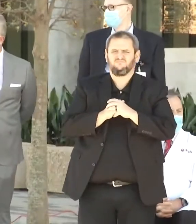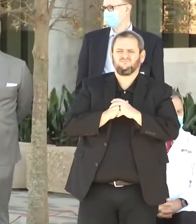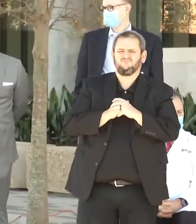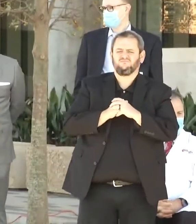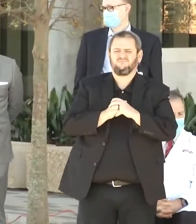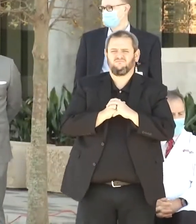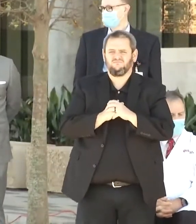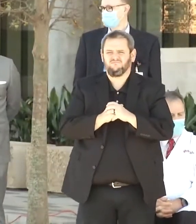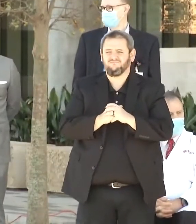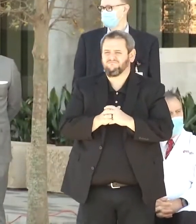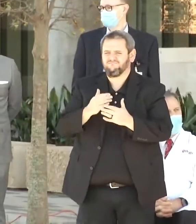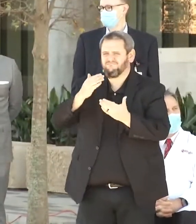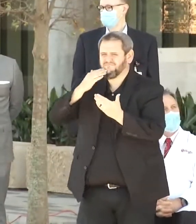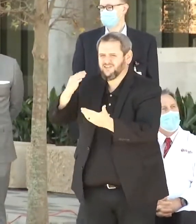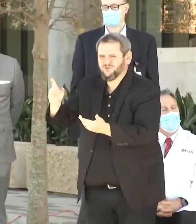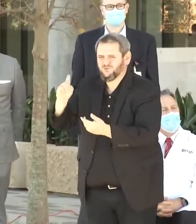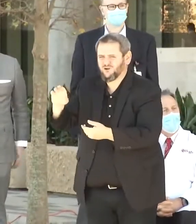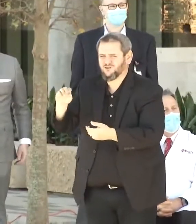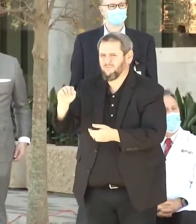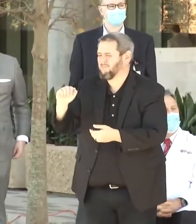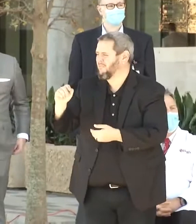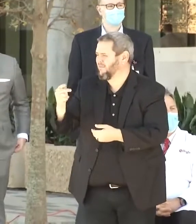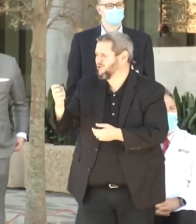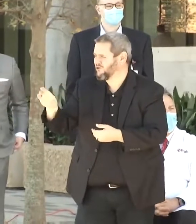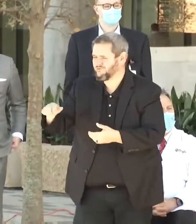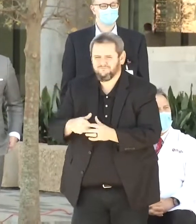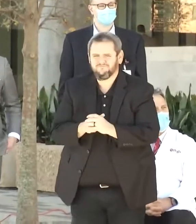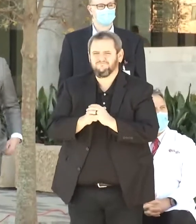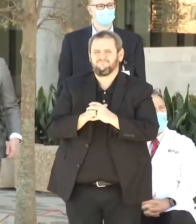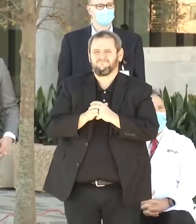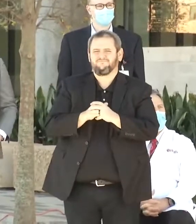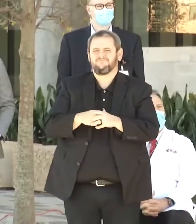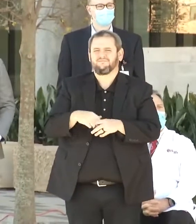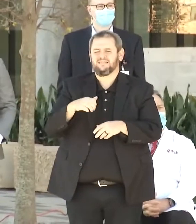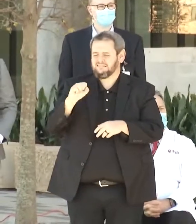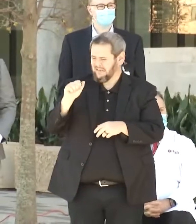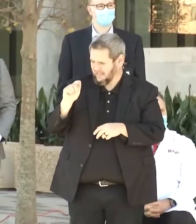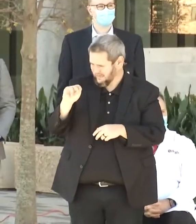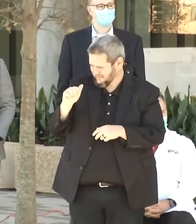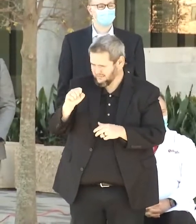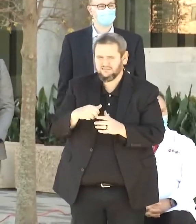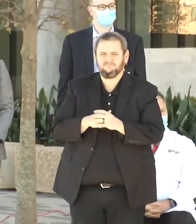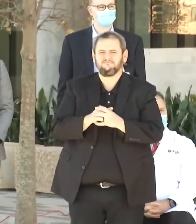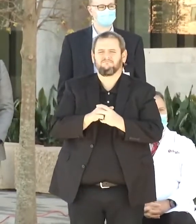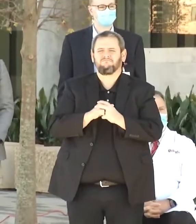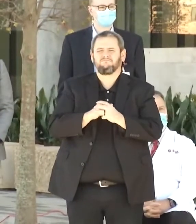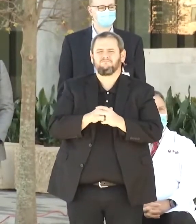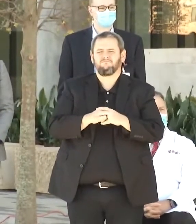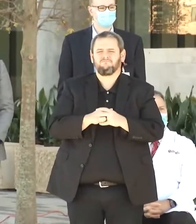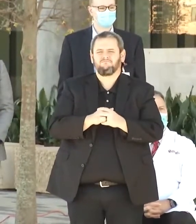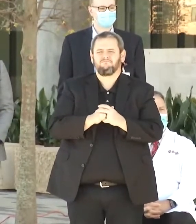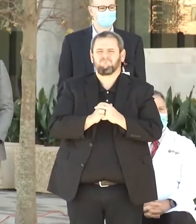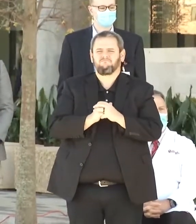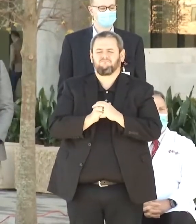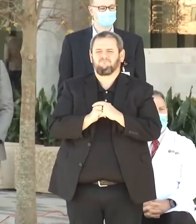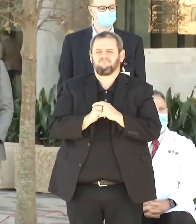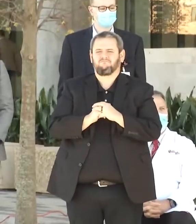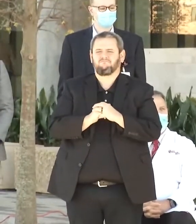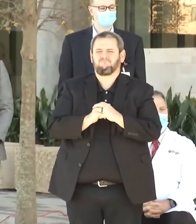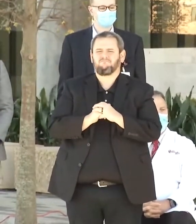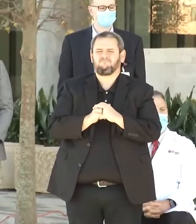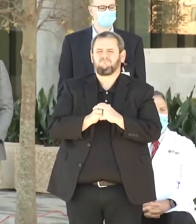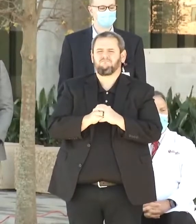Thank you, Dr. Mantor and Dr. Salinas. When we met with the medical community, they asked for help in a couple